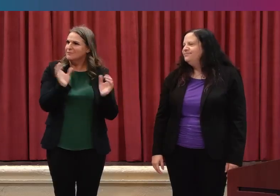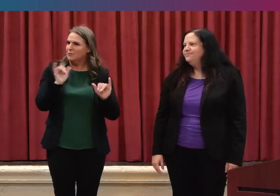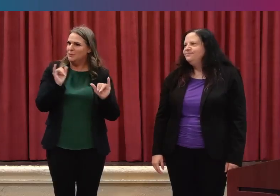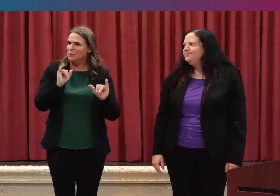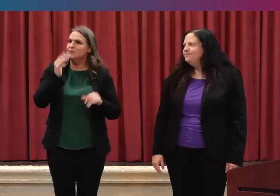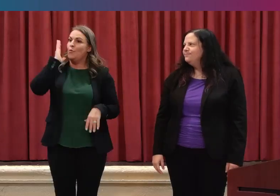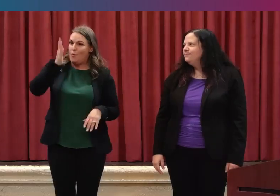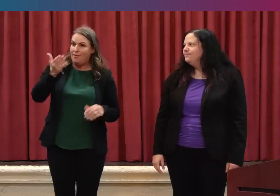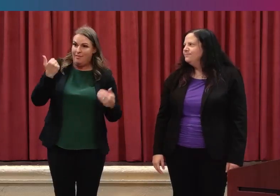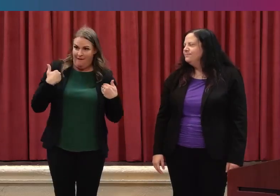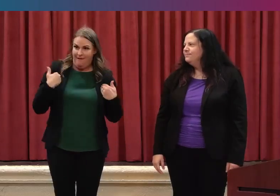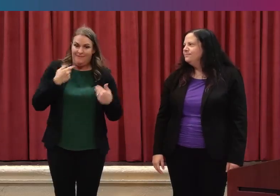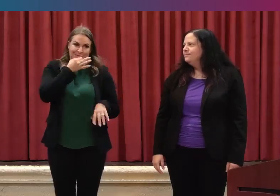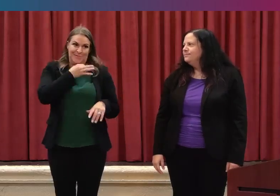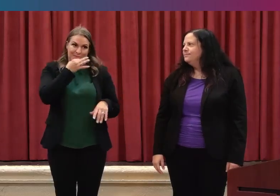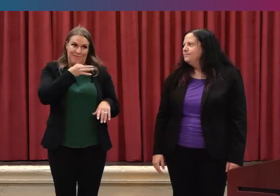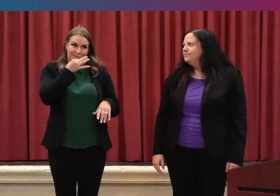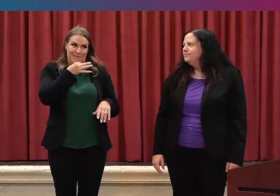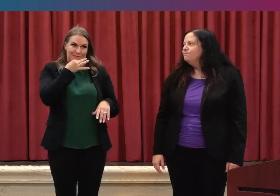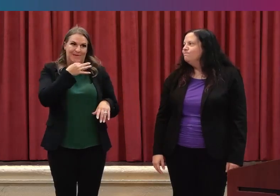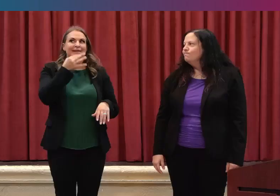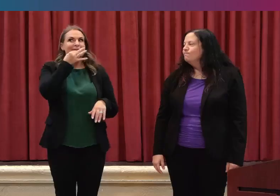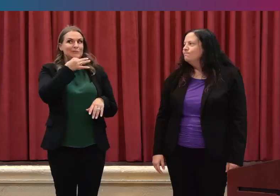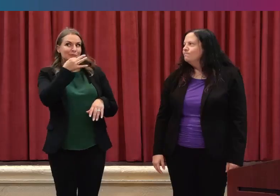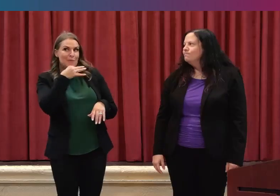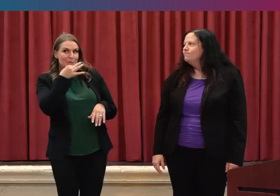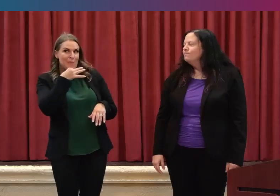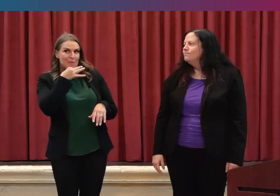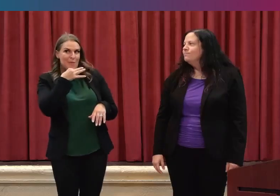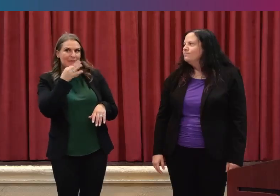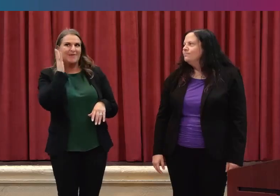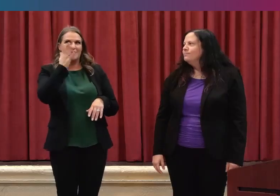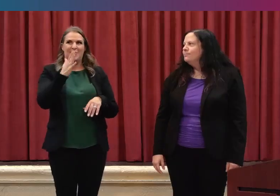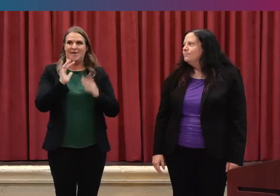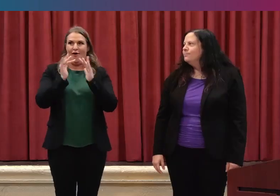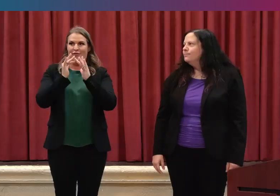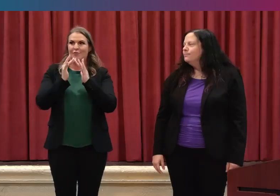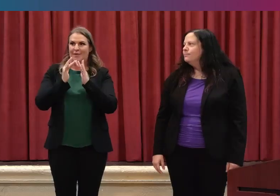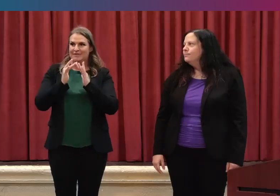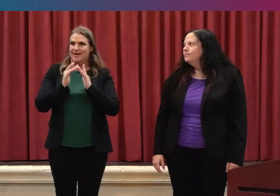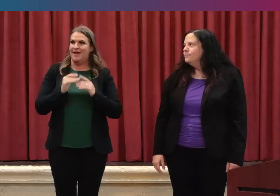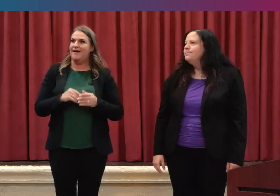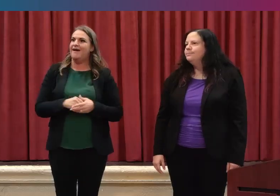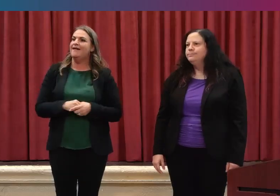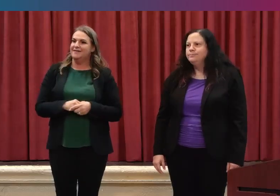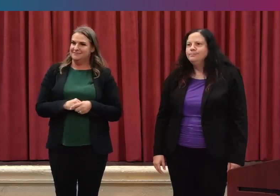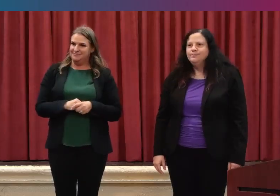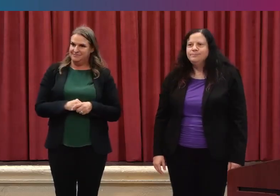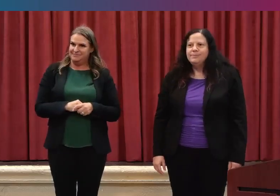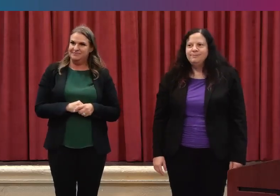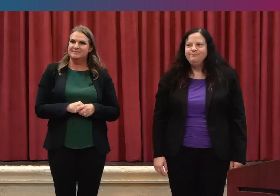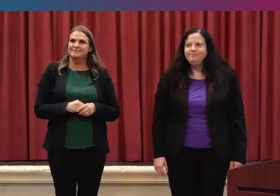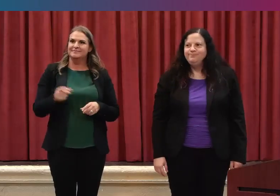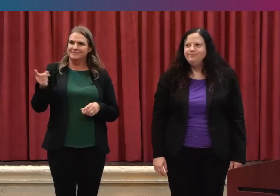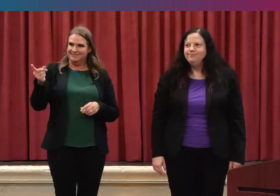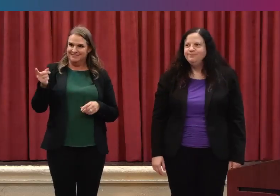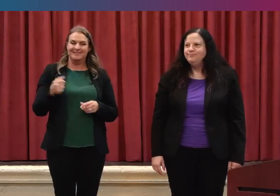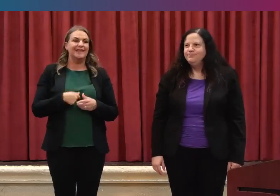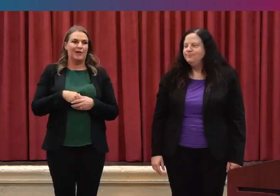you'll have it both in English and in ASL. That's a project we're currently working on, so soon it will be uploaded to our website, and